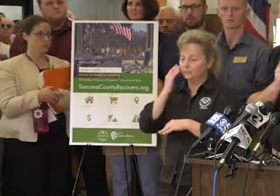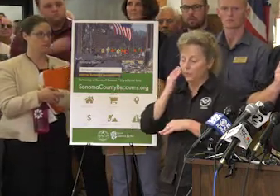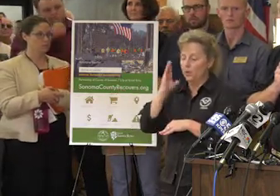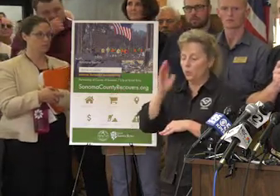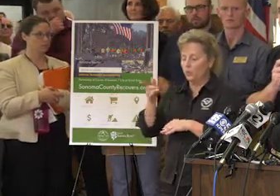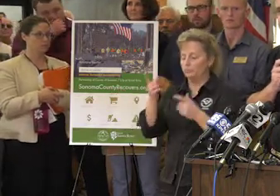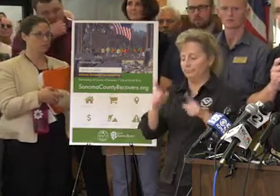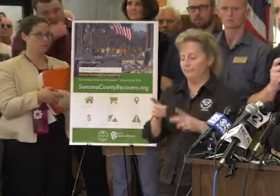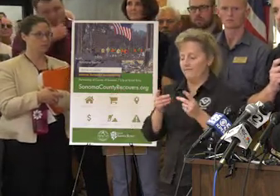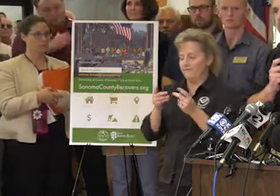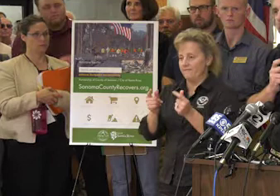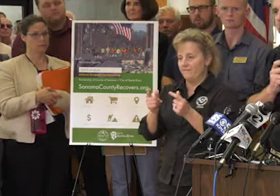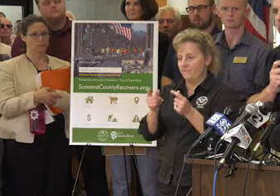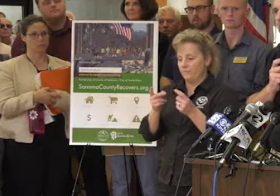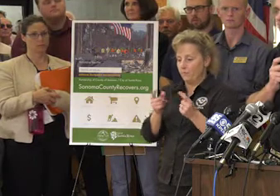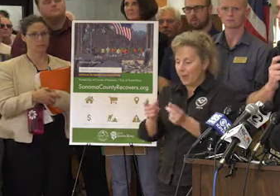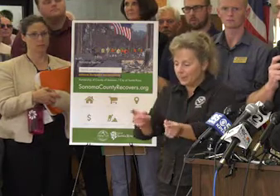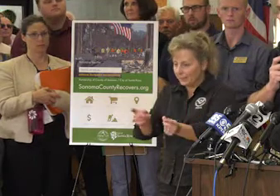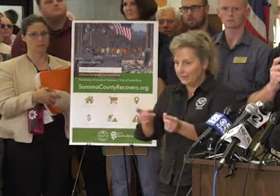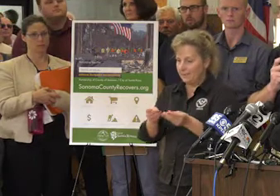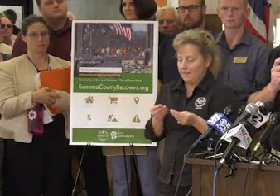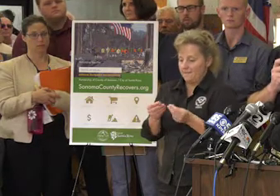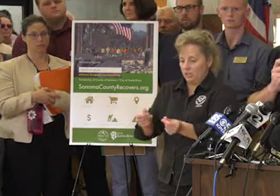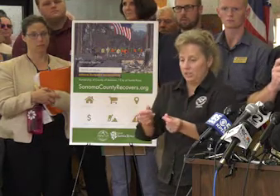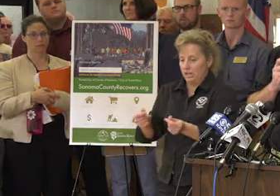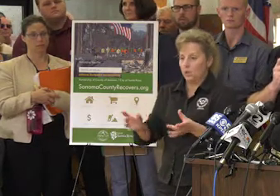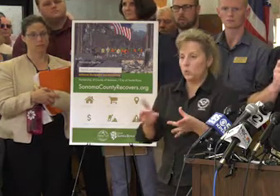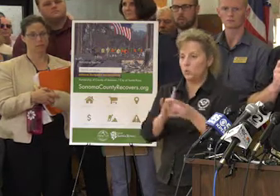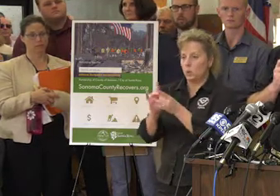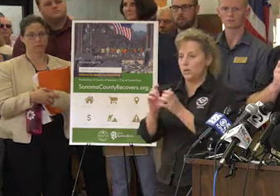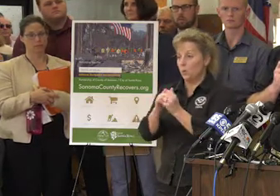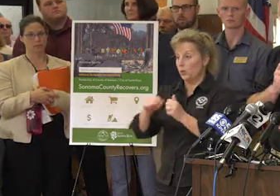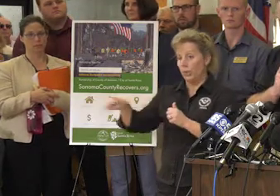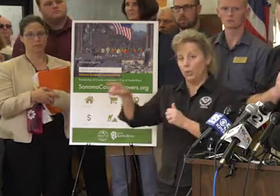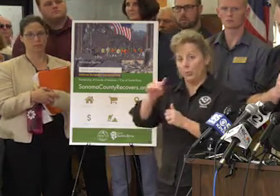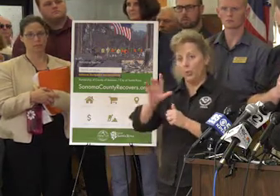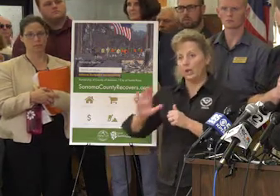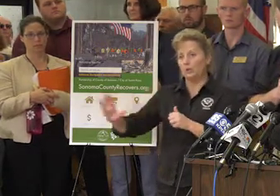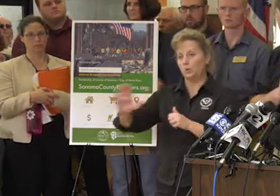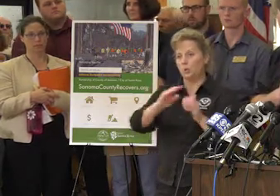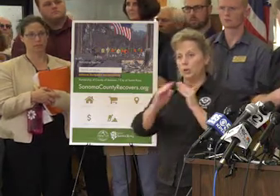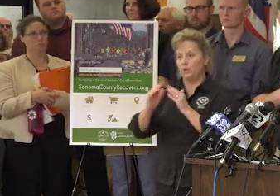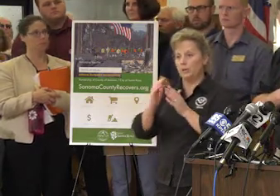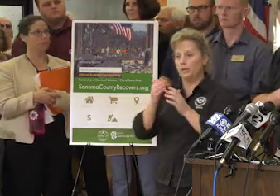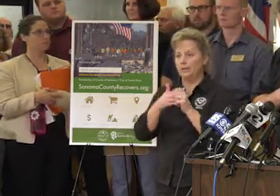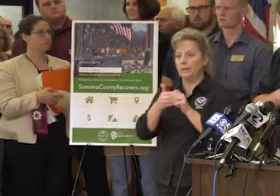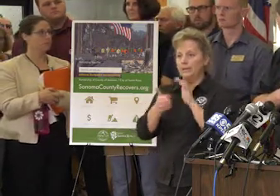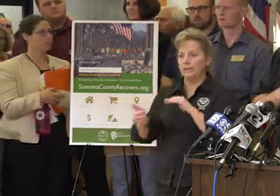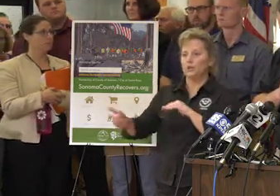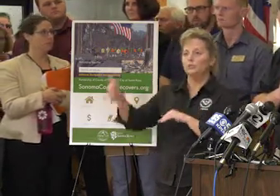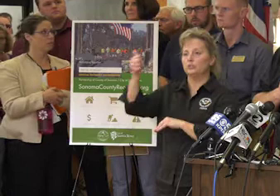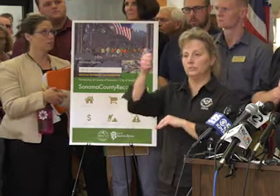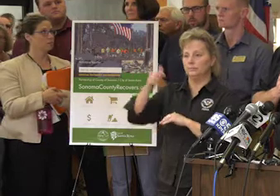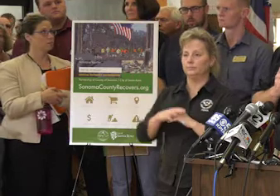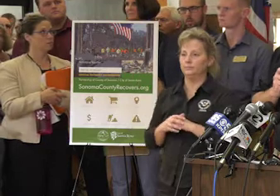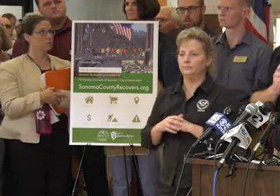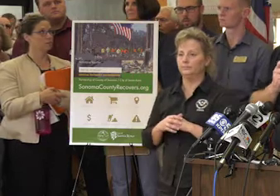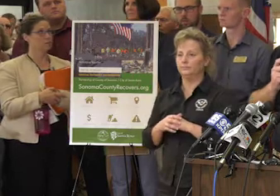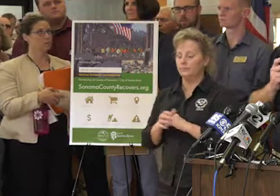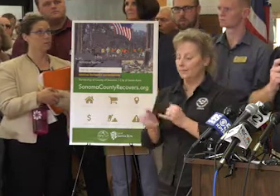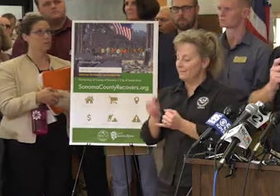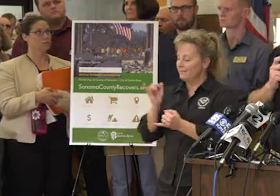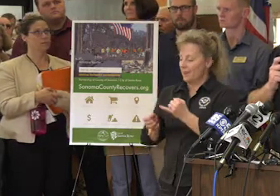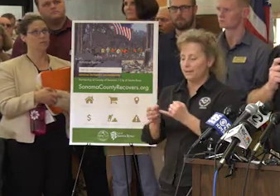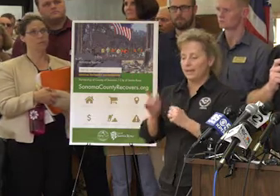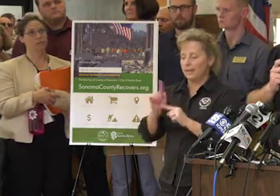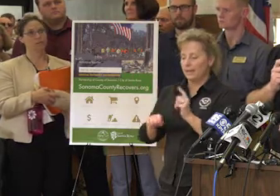done rapidly, efficiently, and coordinated with you and your community leaders. Finally, I can't